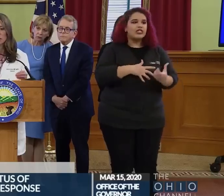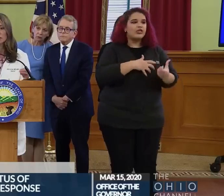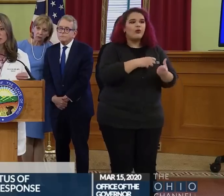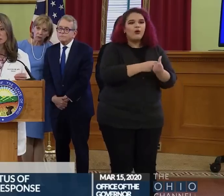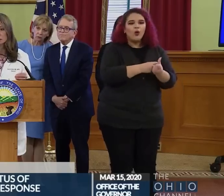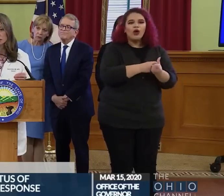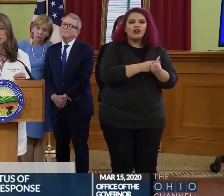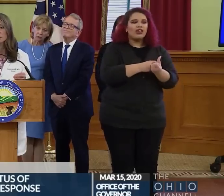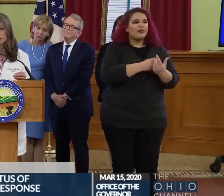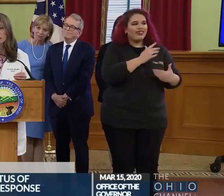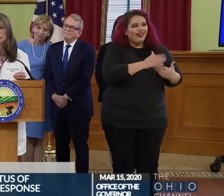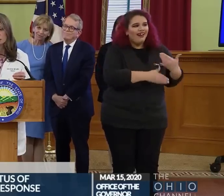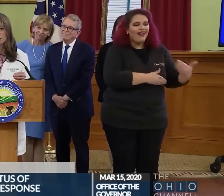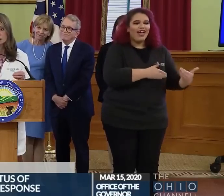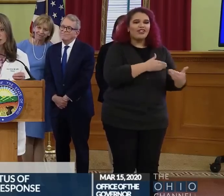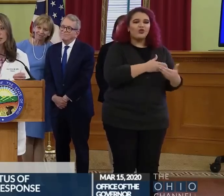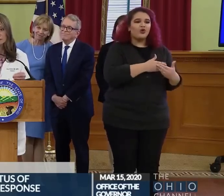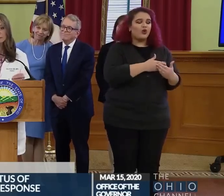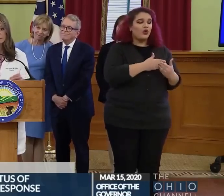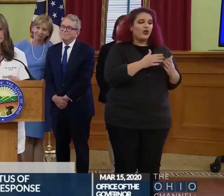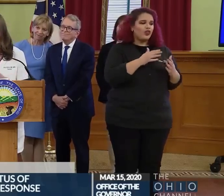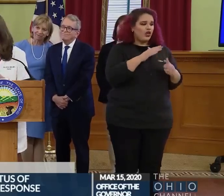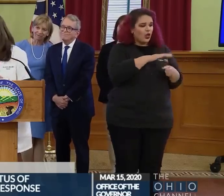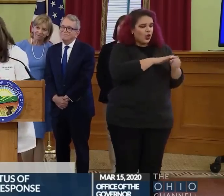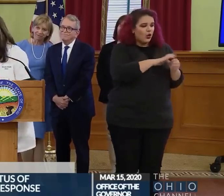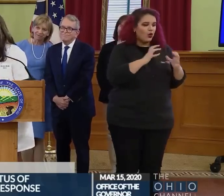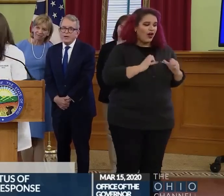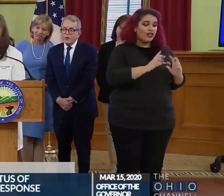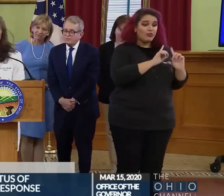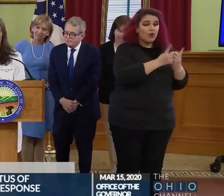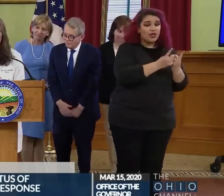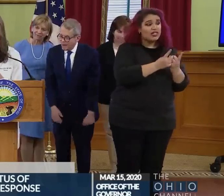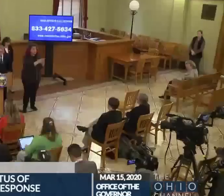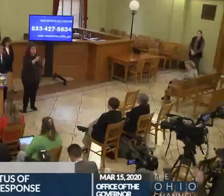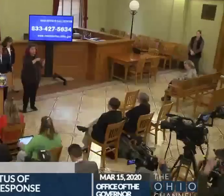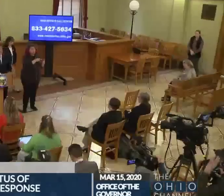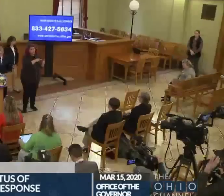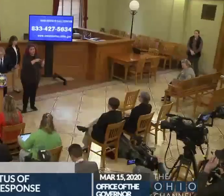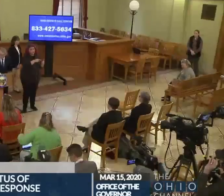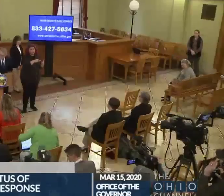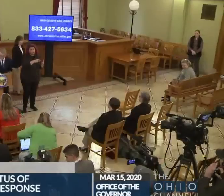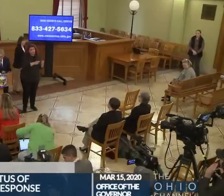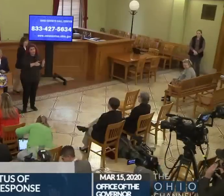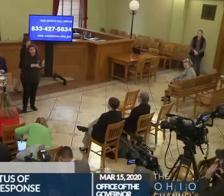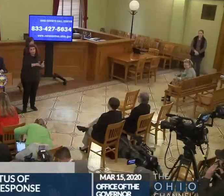dropped off on their doorstep right now. I can promise you that. Thank you all. Thank you all. Thank you all.